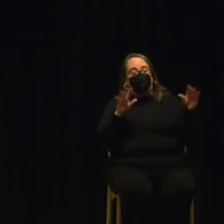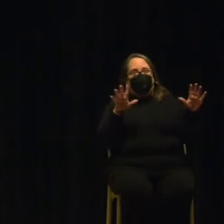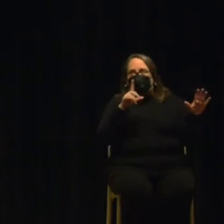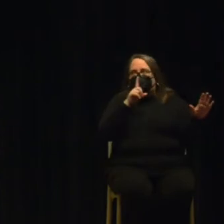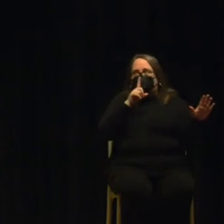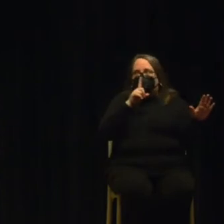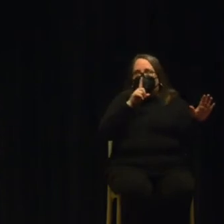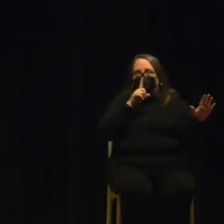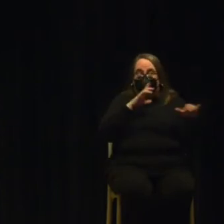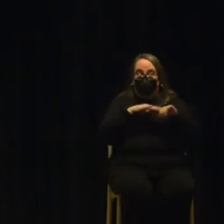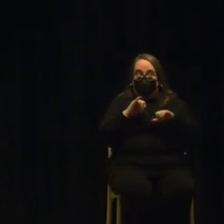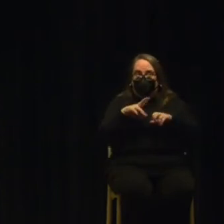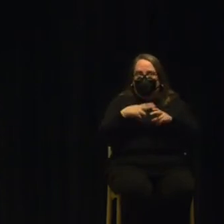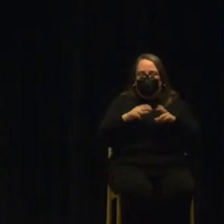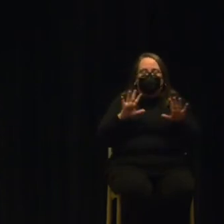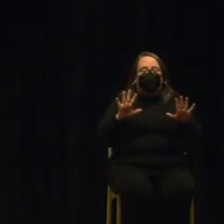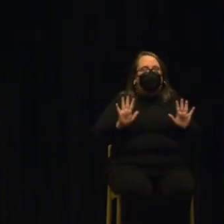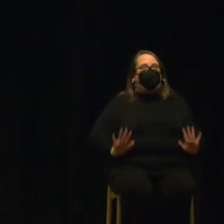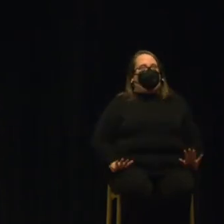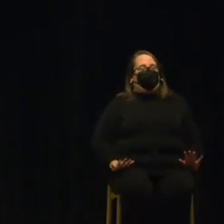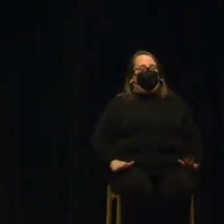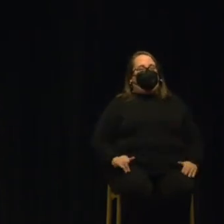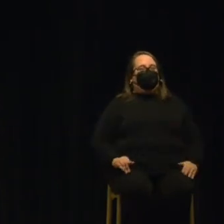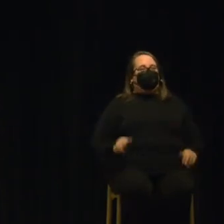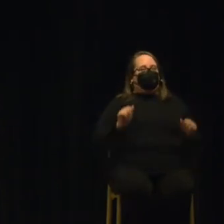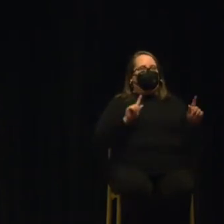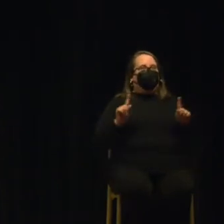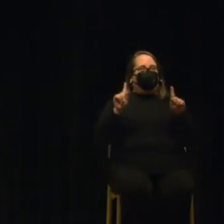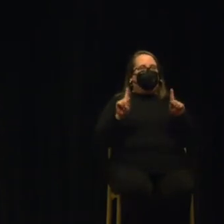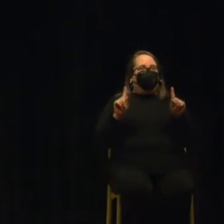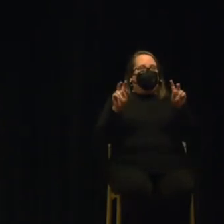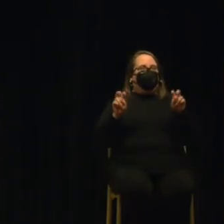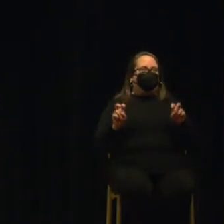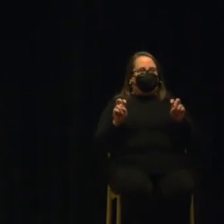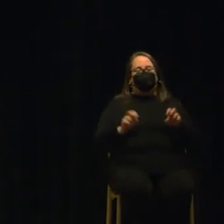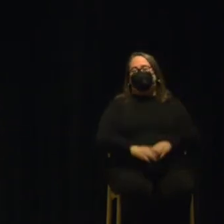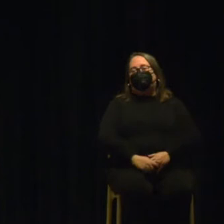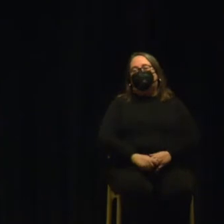wait, they're calling your name, right? and then we run out on stage.